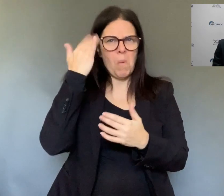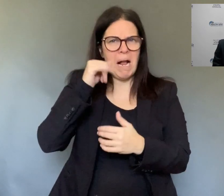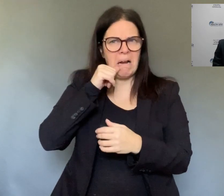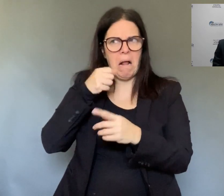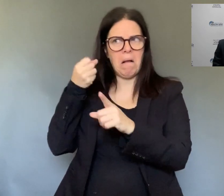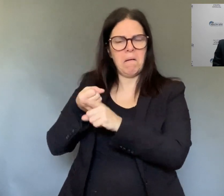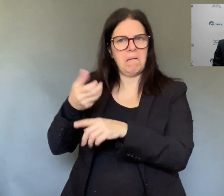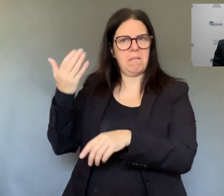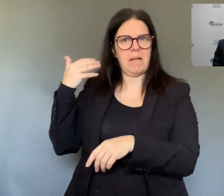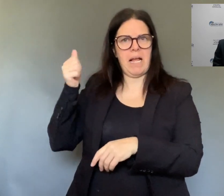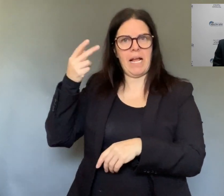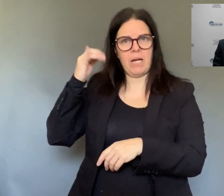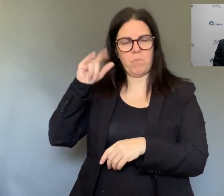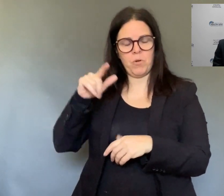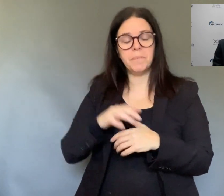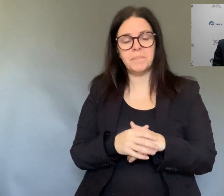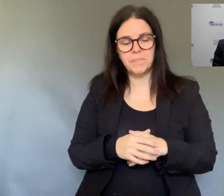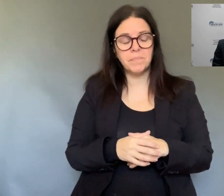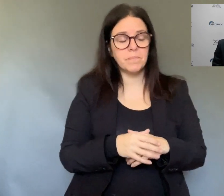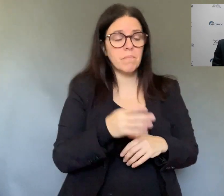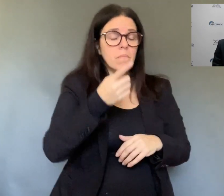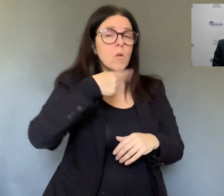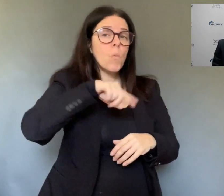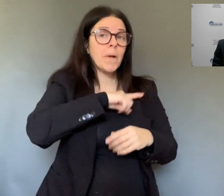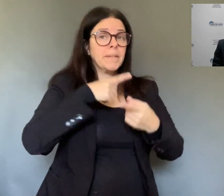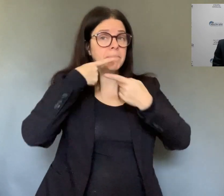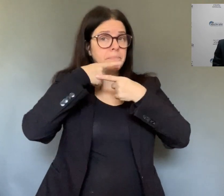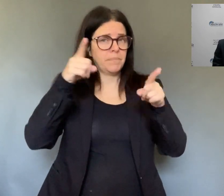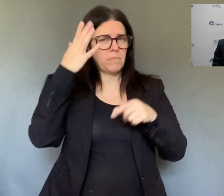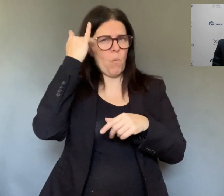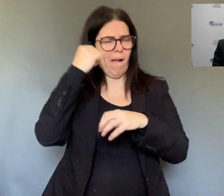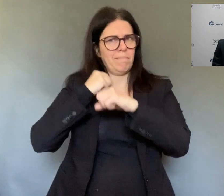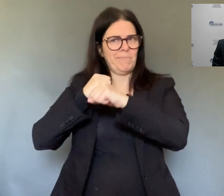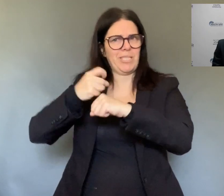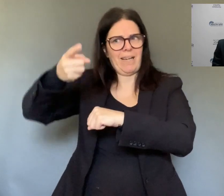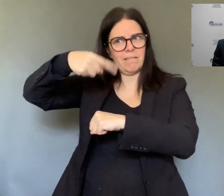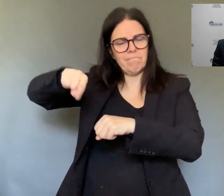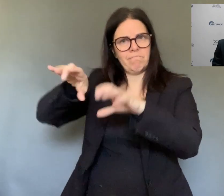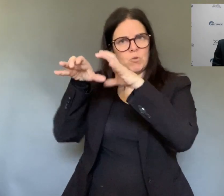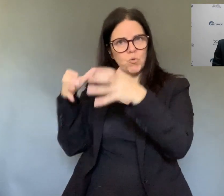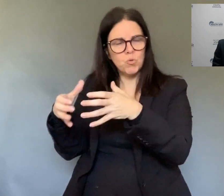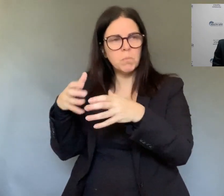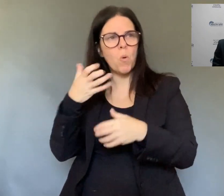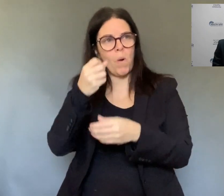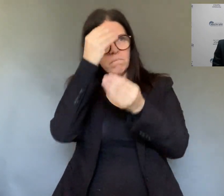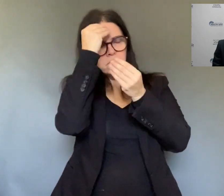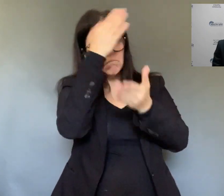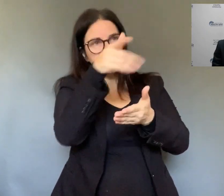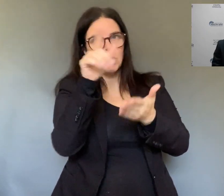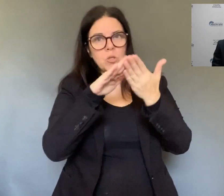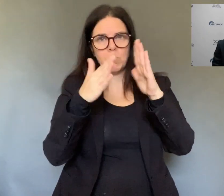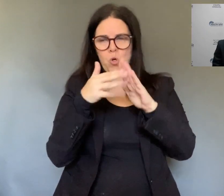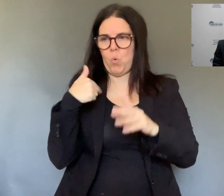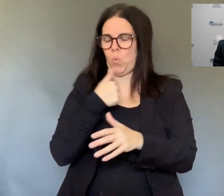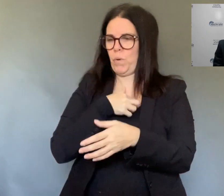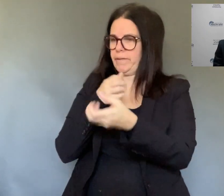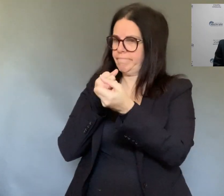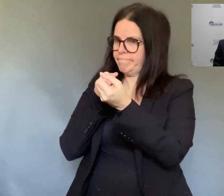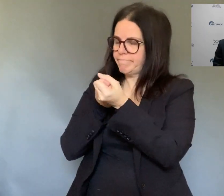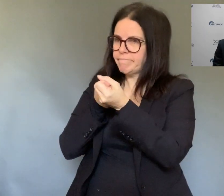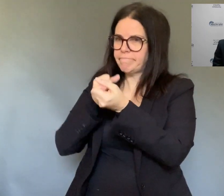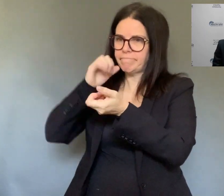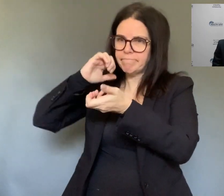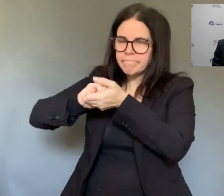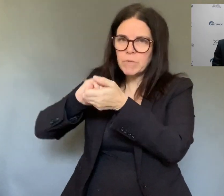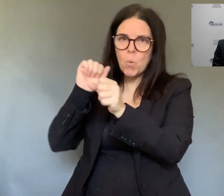and the number of people who are contracting the disease in that population. We wanted to assure the community that we have been working with